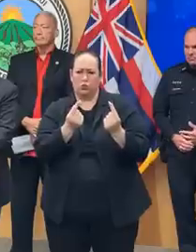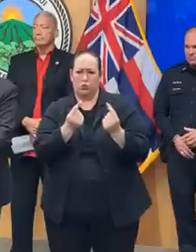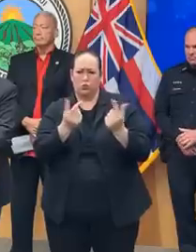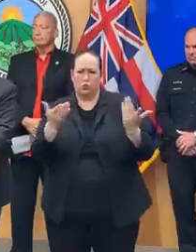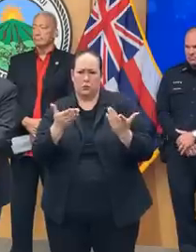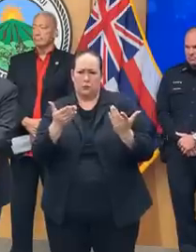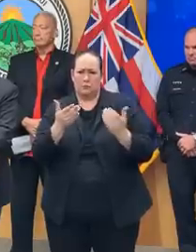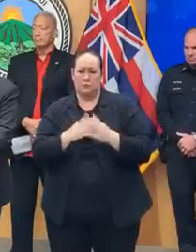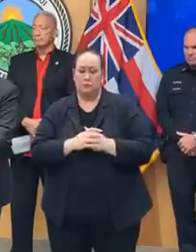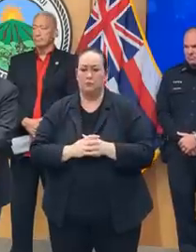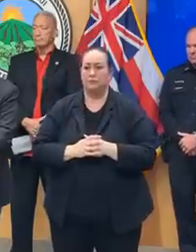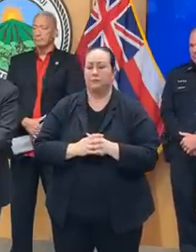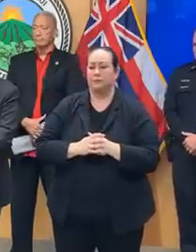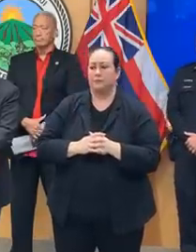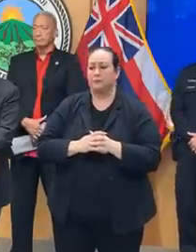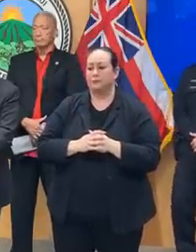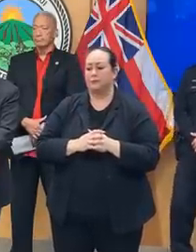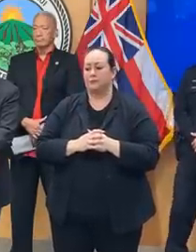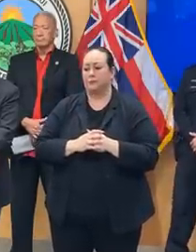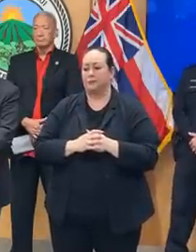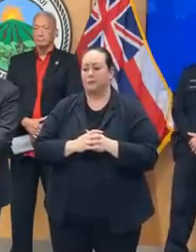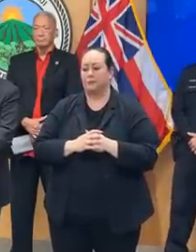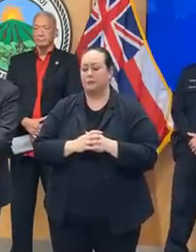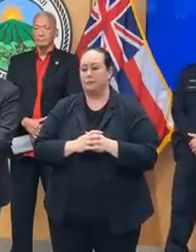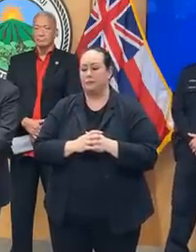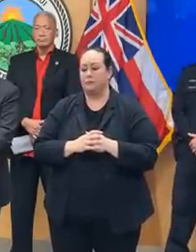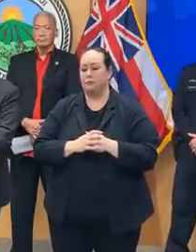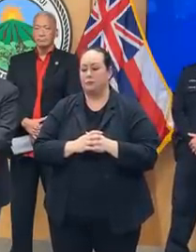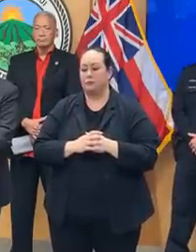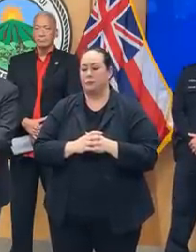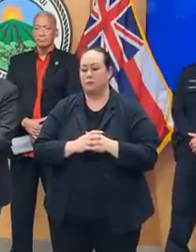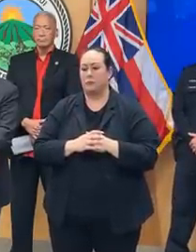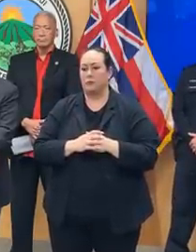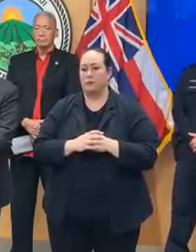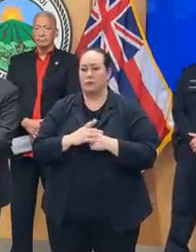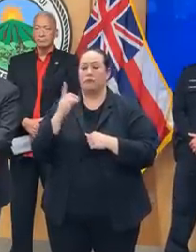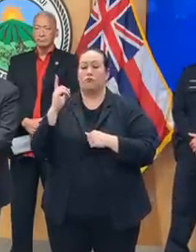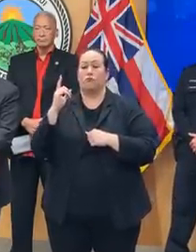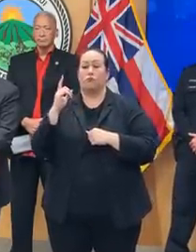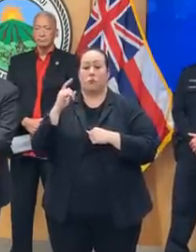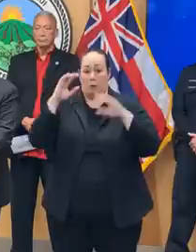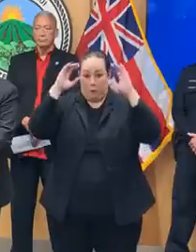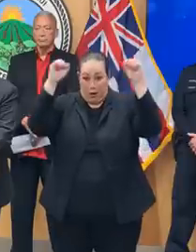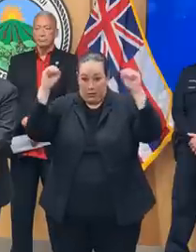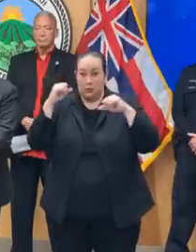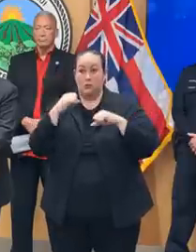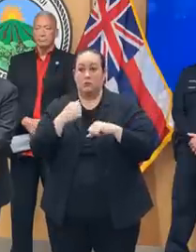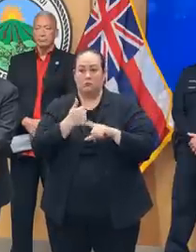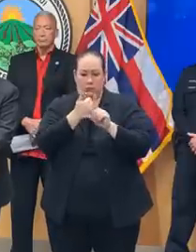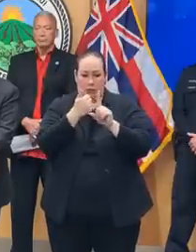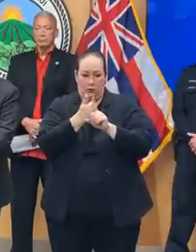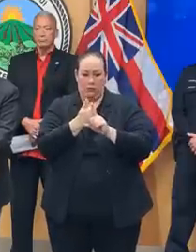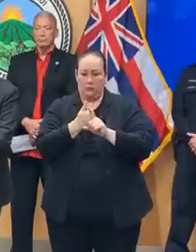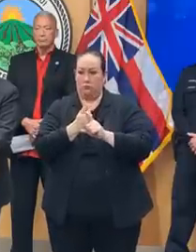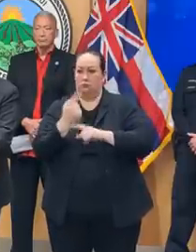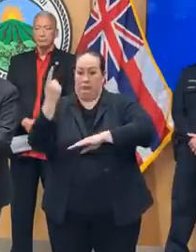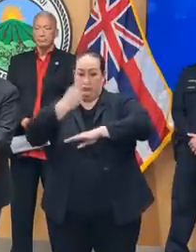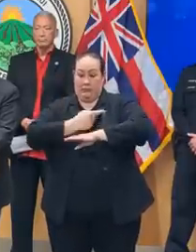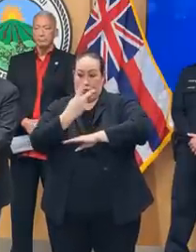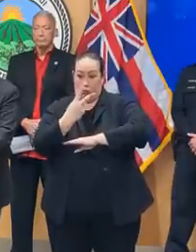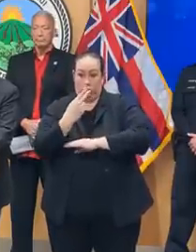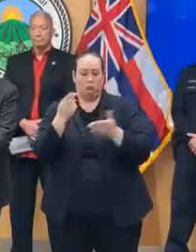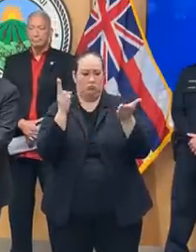after I touched down, 20 minutes later, he signed our emergency declaration on day 2 of the crisis. That enabled